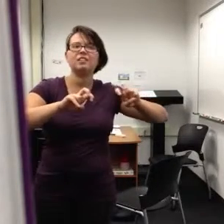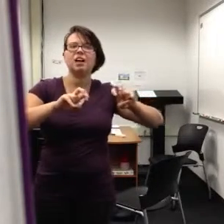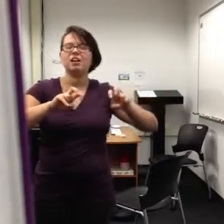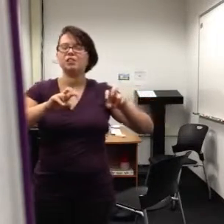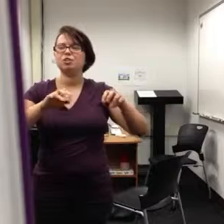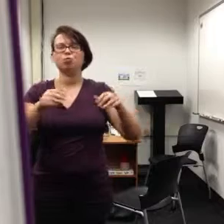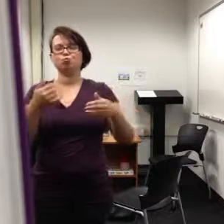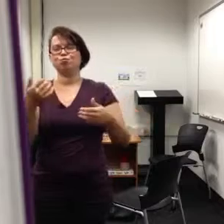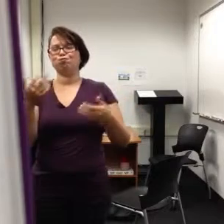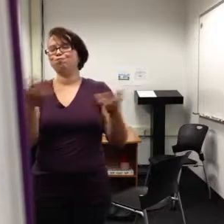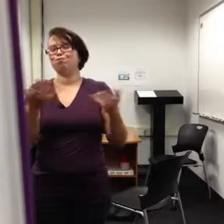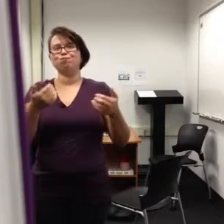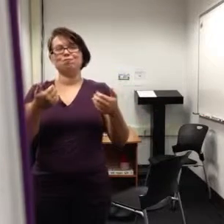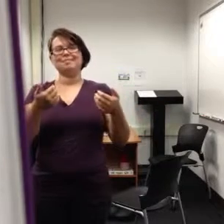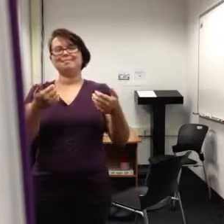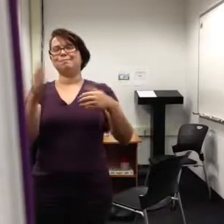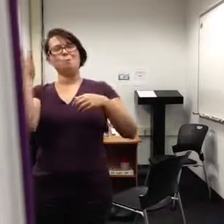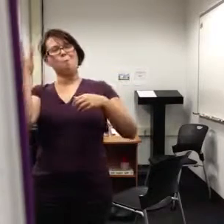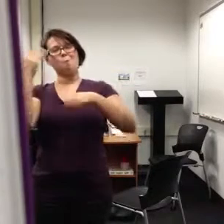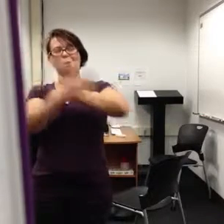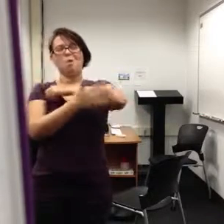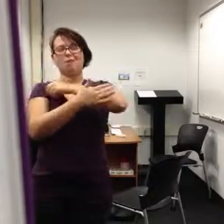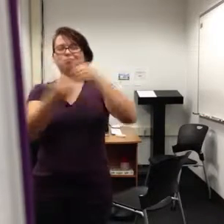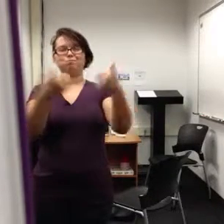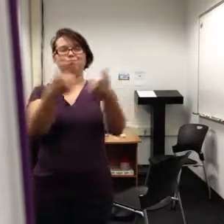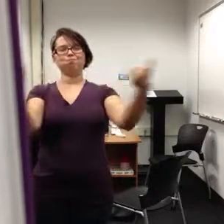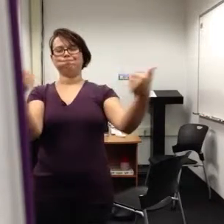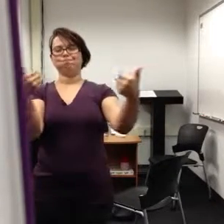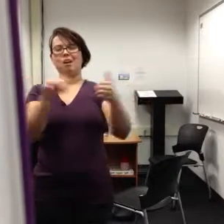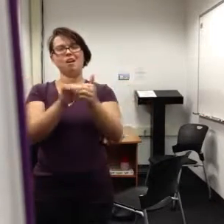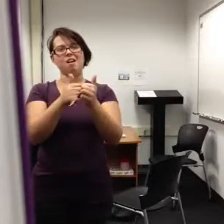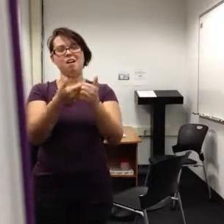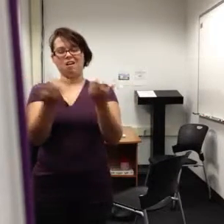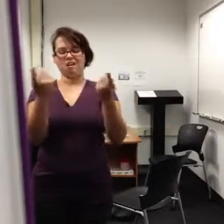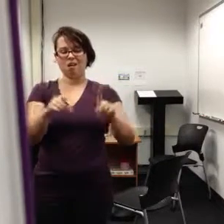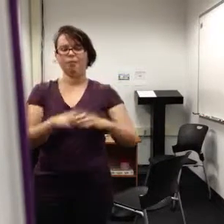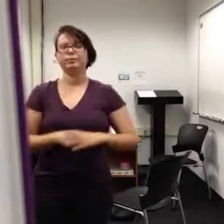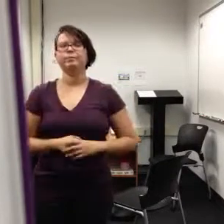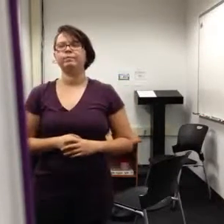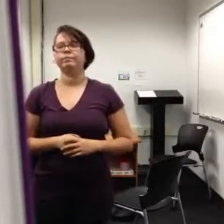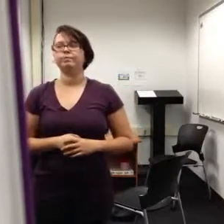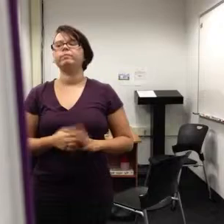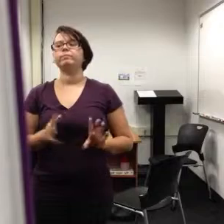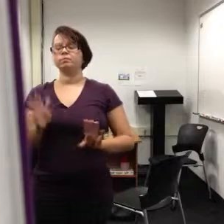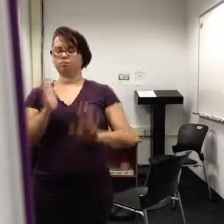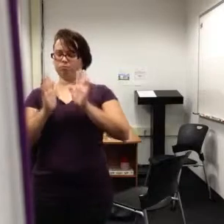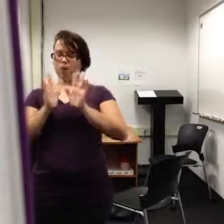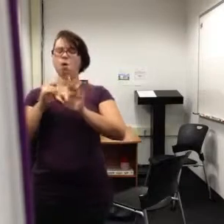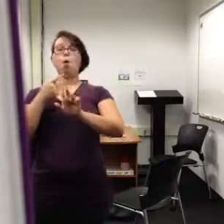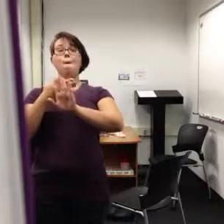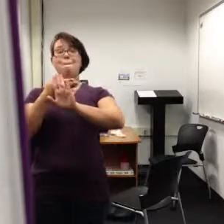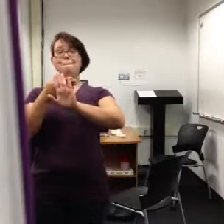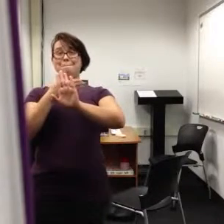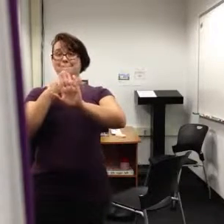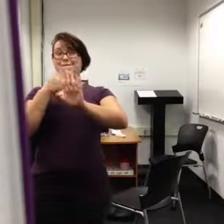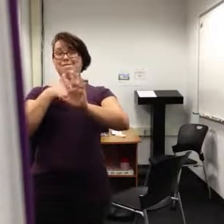then and how they came through. Before I do that, let me just highlight that voting. It took 50 years to get every white